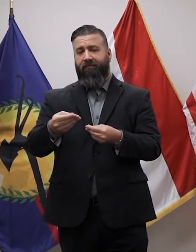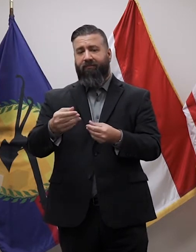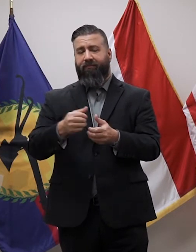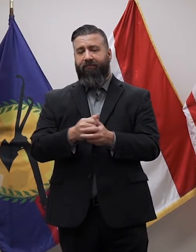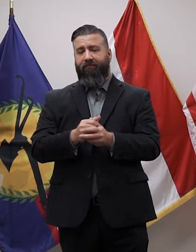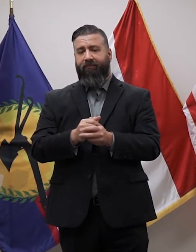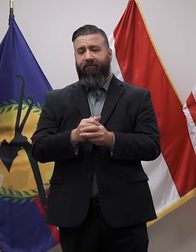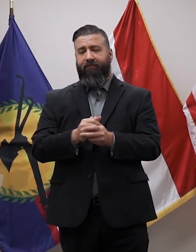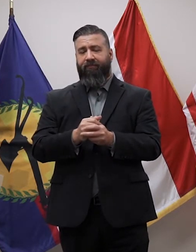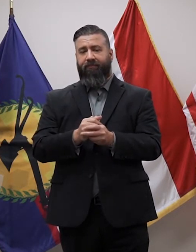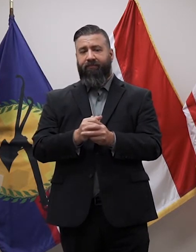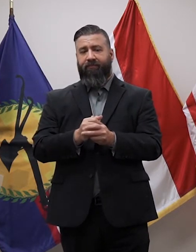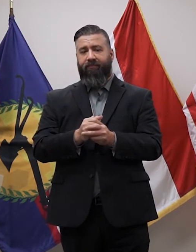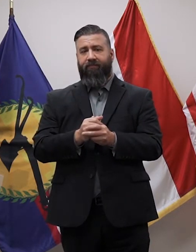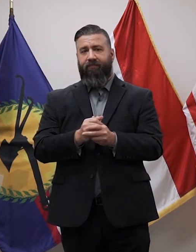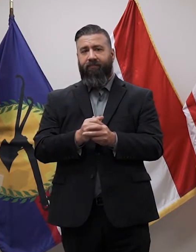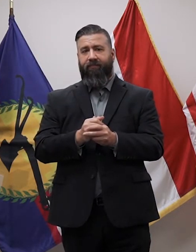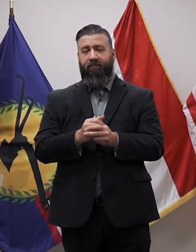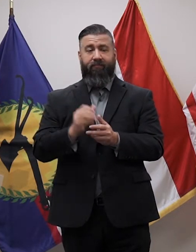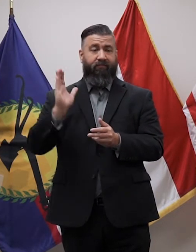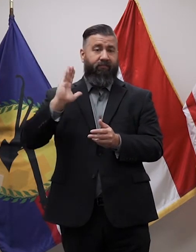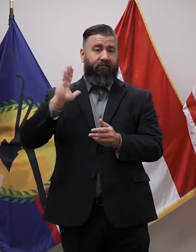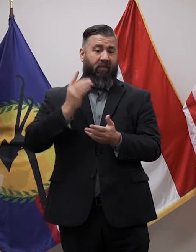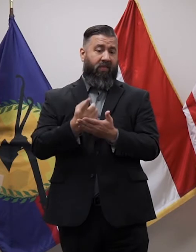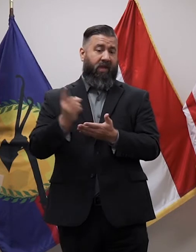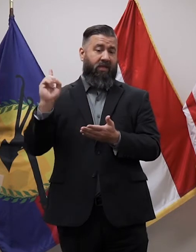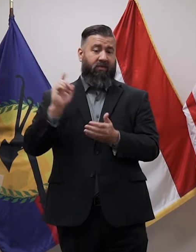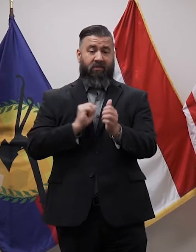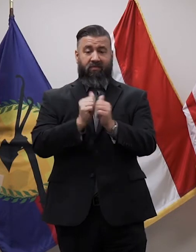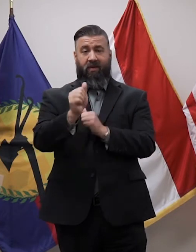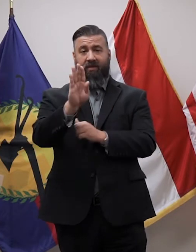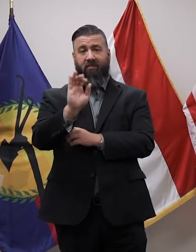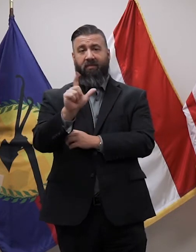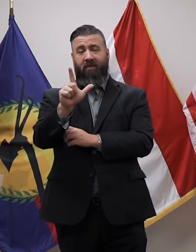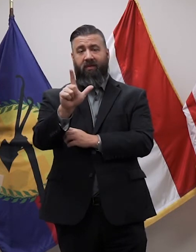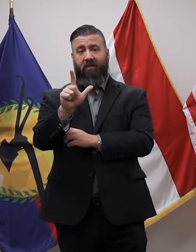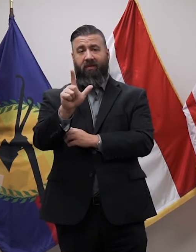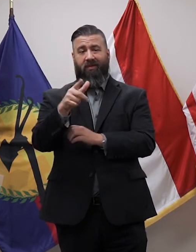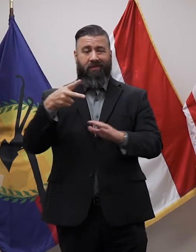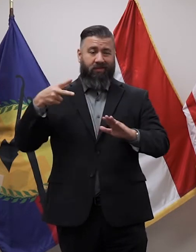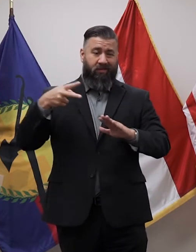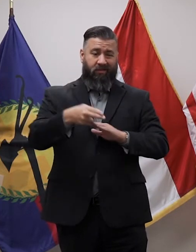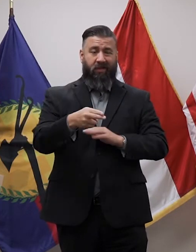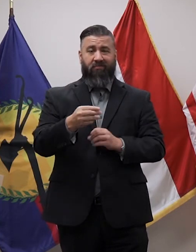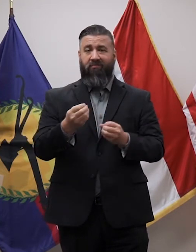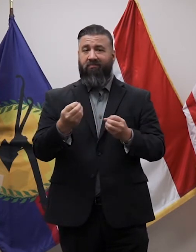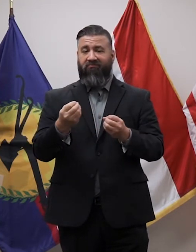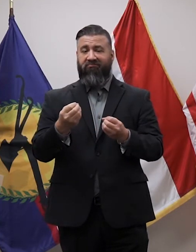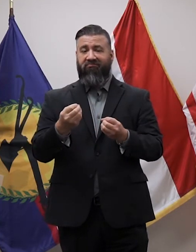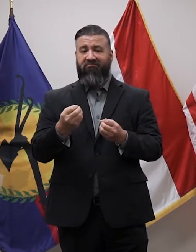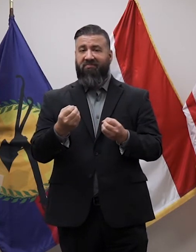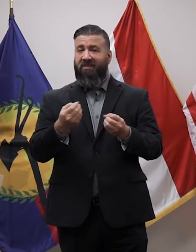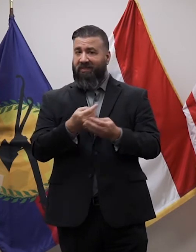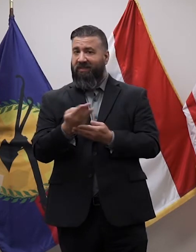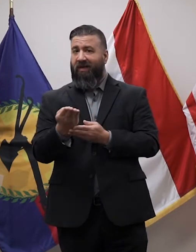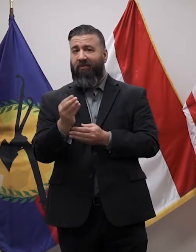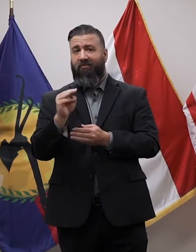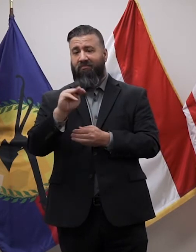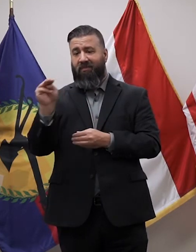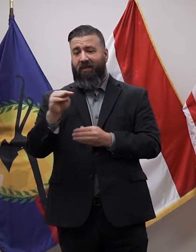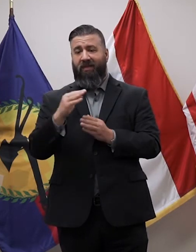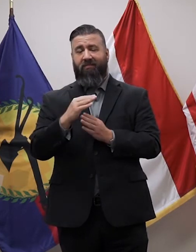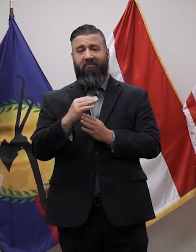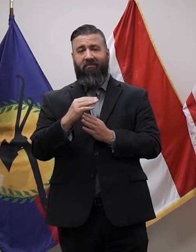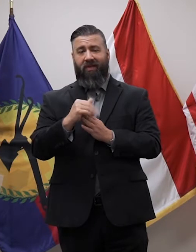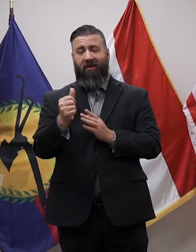the initial budget bill that was passed last week cut several $1 million from existing